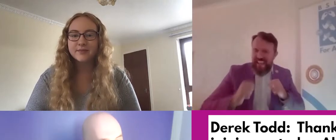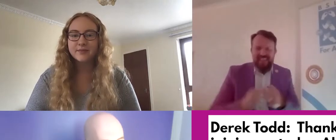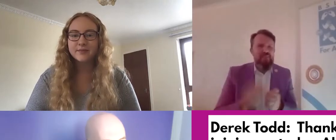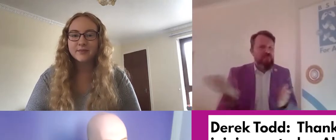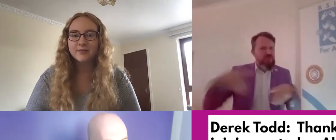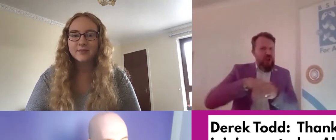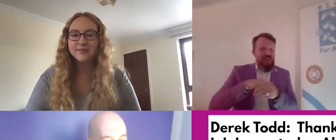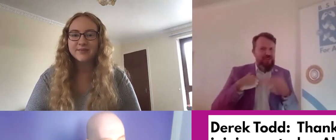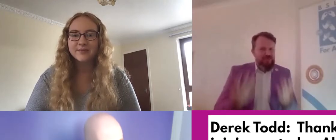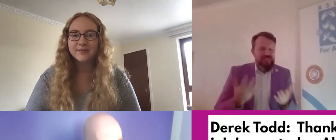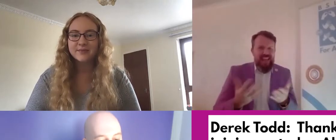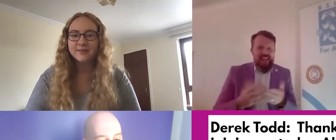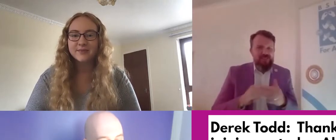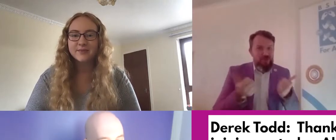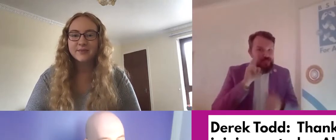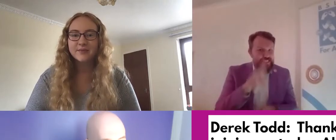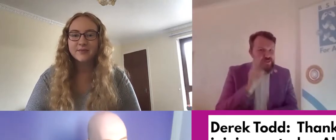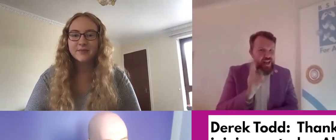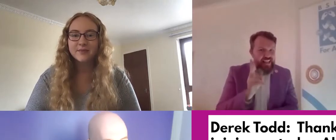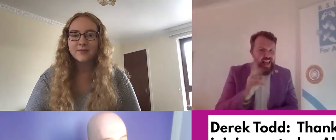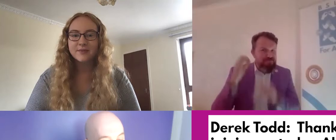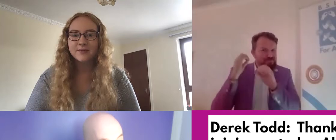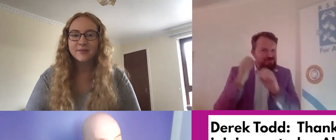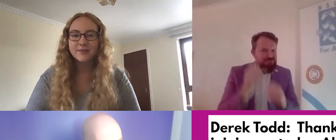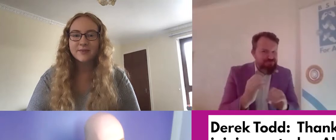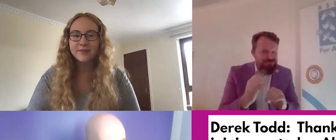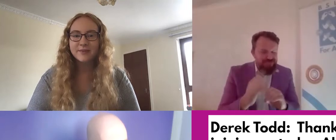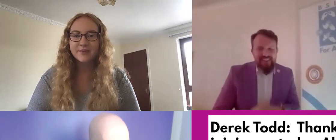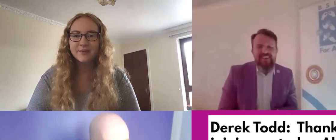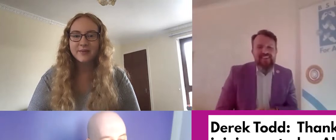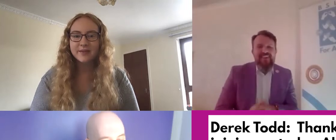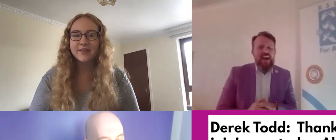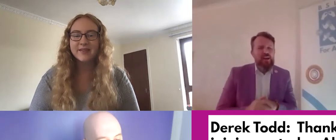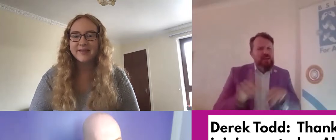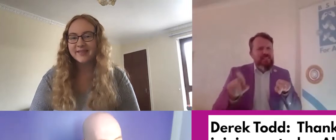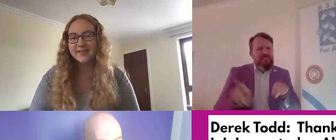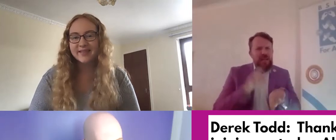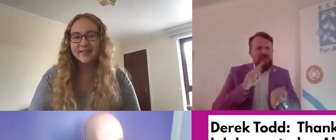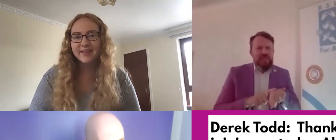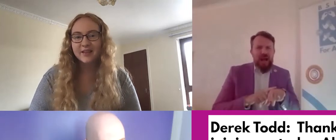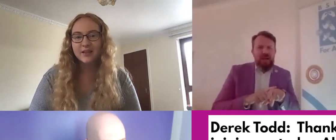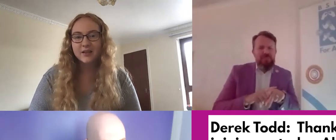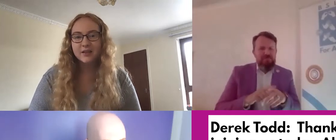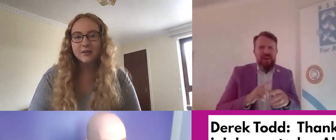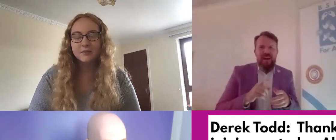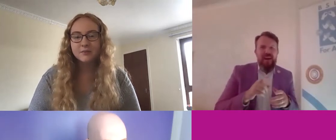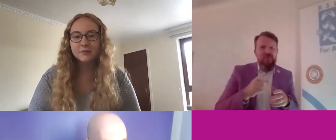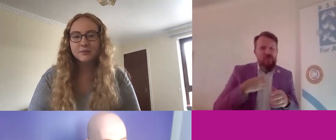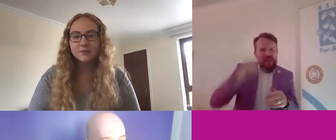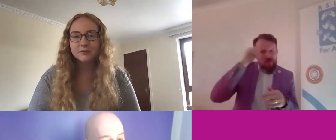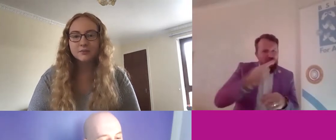Thanks for joining us today, Abbie. It's good to see you again. I've not seen you in such a long time.